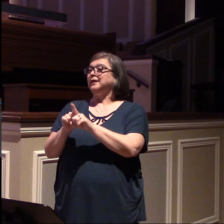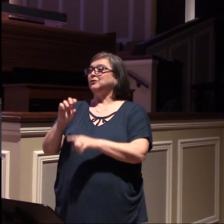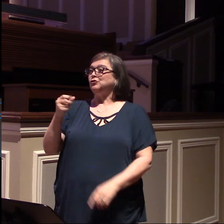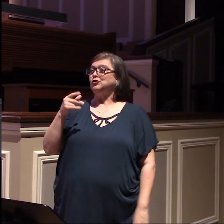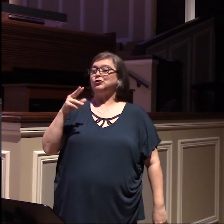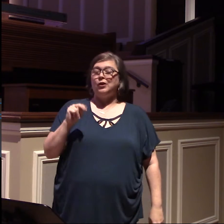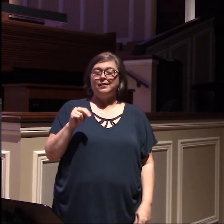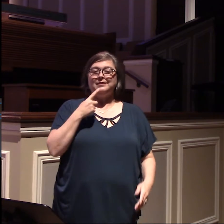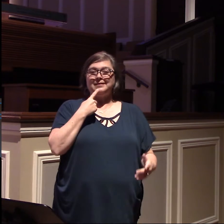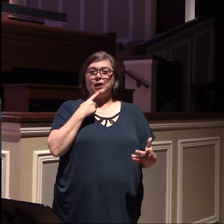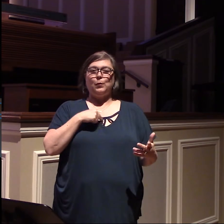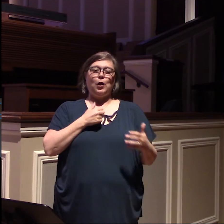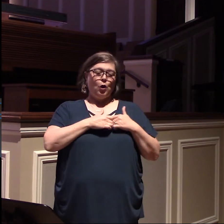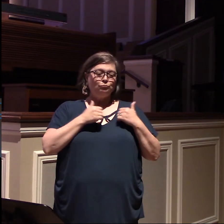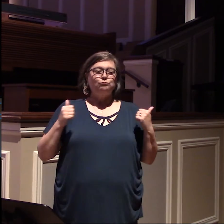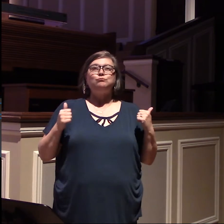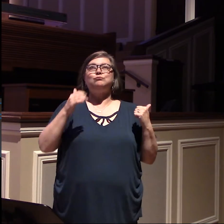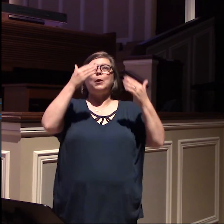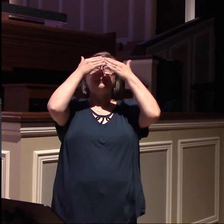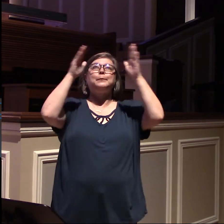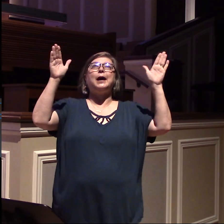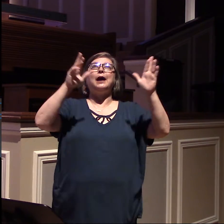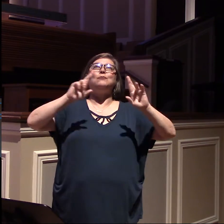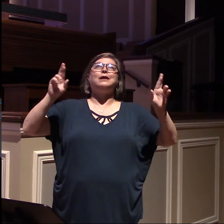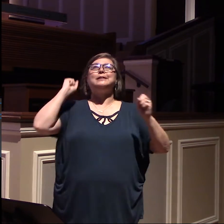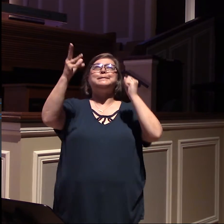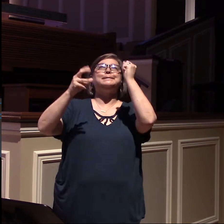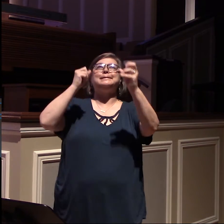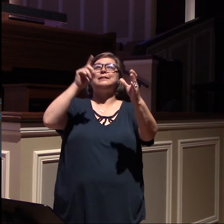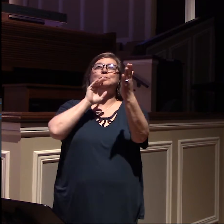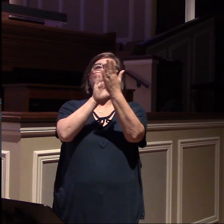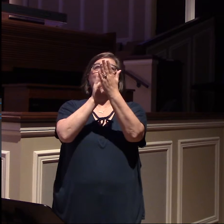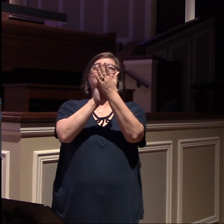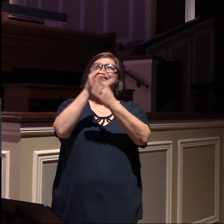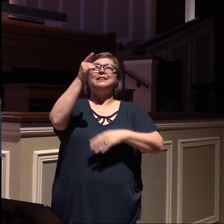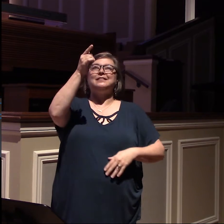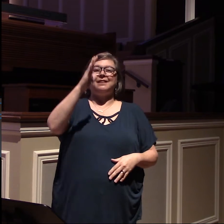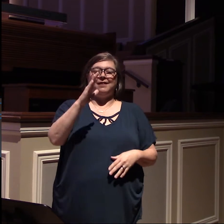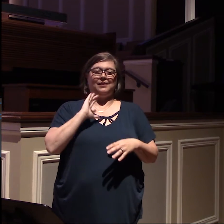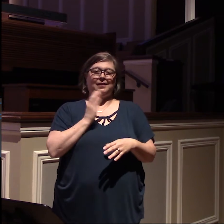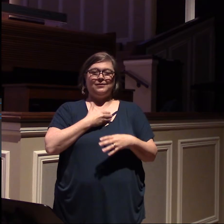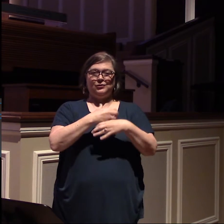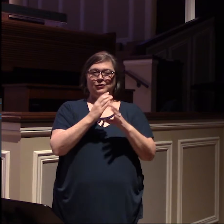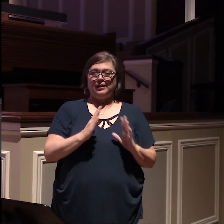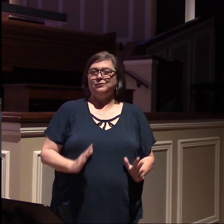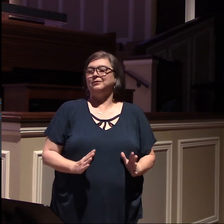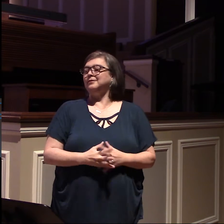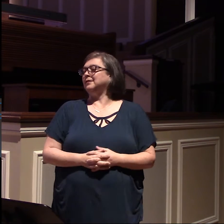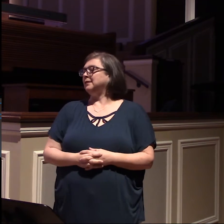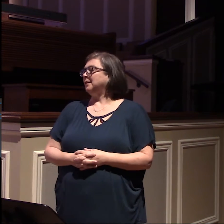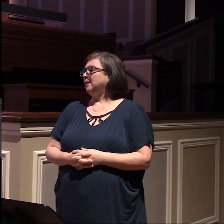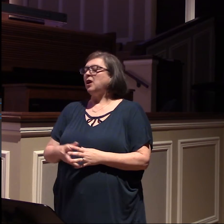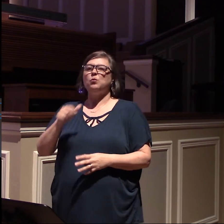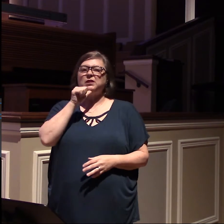open our hearts and minds and just sing to our Creator. You know, when you sing, it's always good to kind of visualize what's going on, right? This is not for the sake